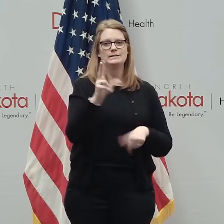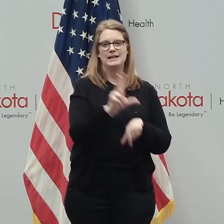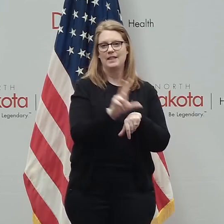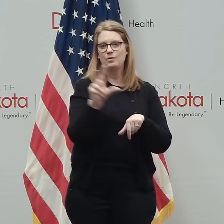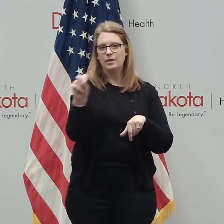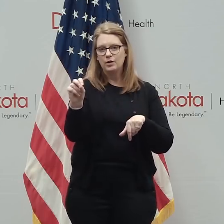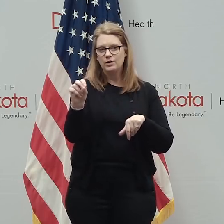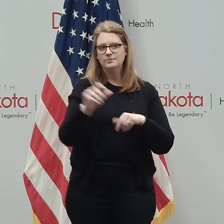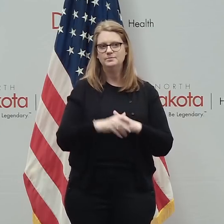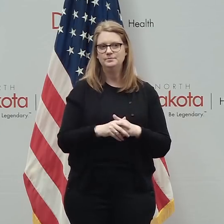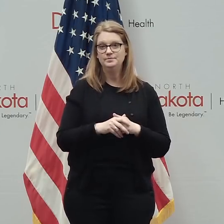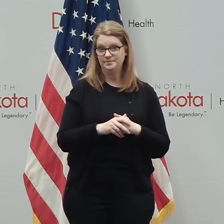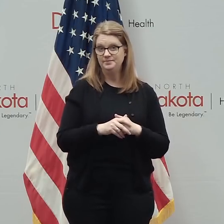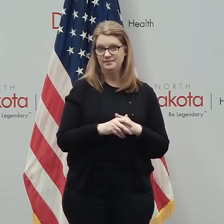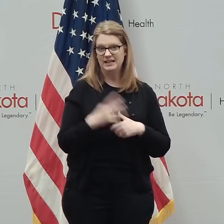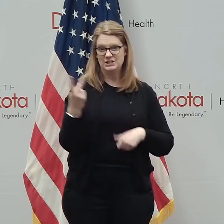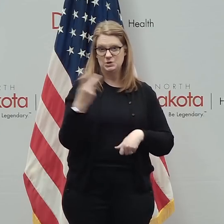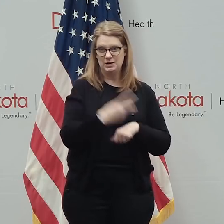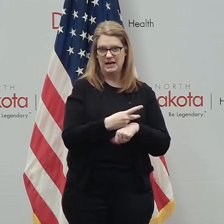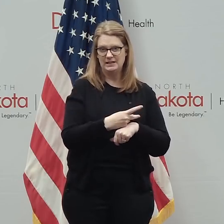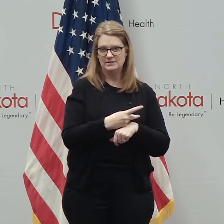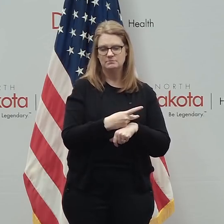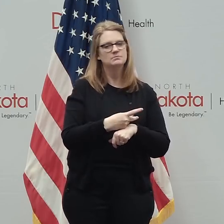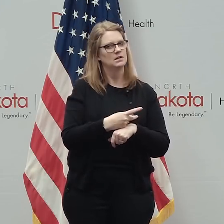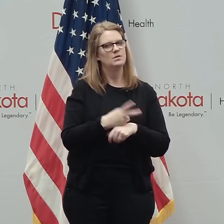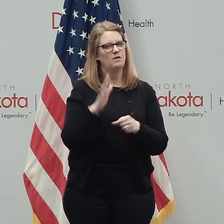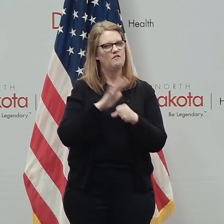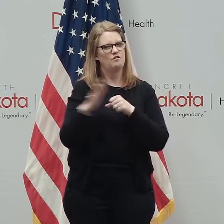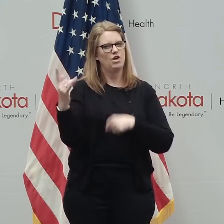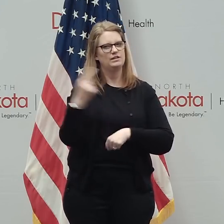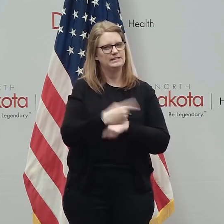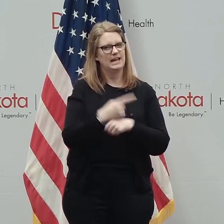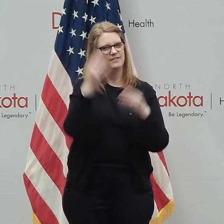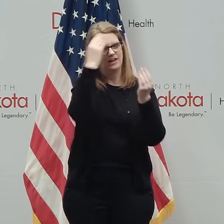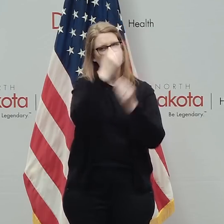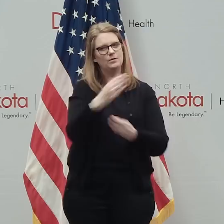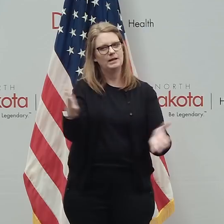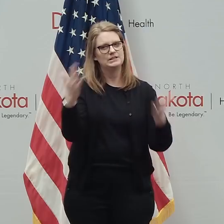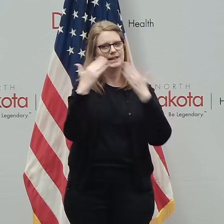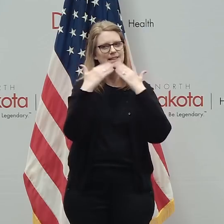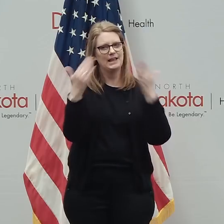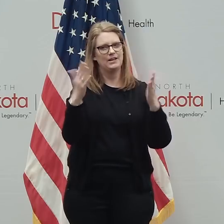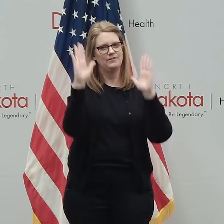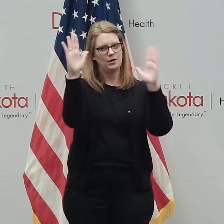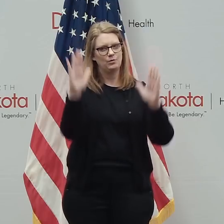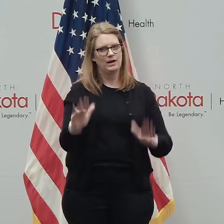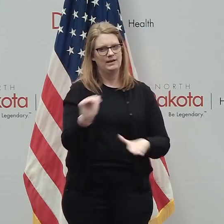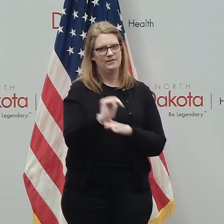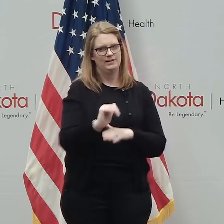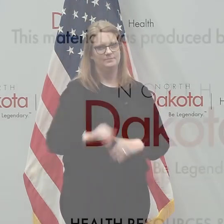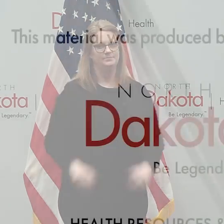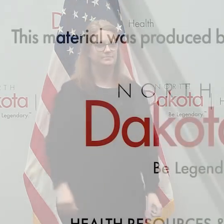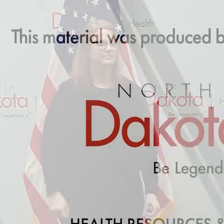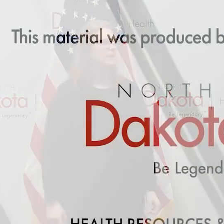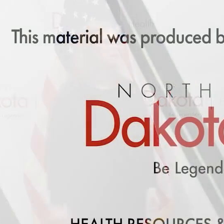3:30, because I'm sure after 2 days we'll have a jam-packed day of information. Thank you all. Have a great evening.